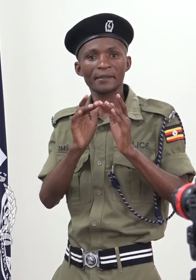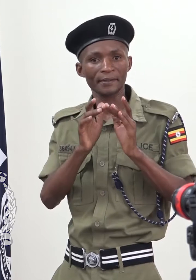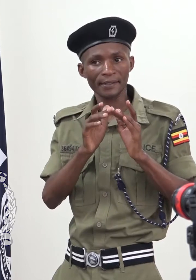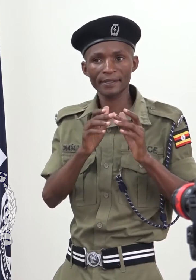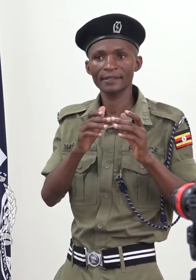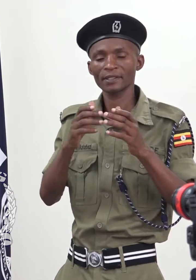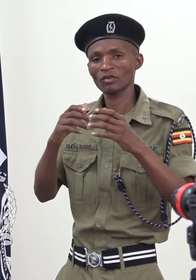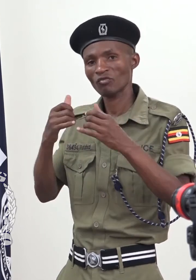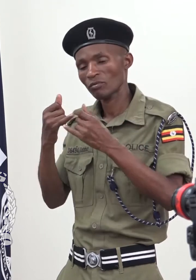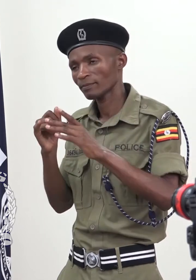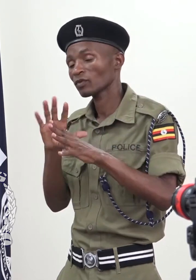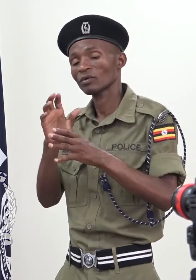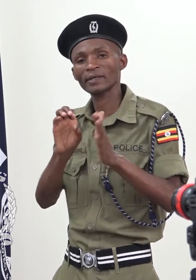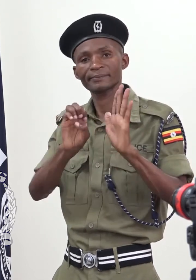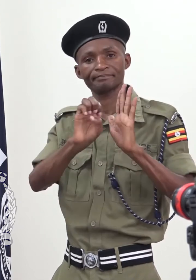getting evidence